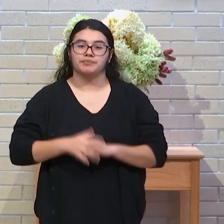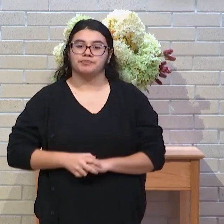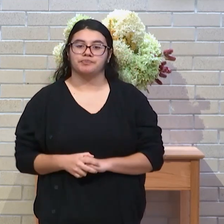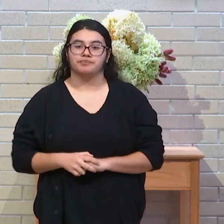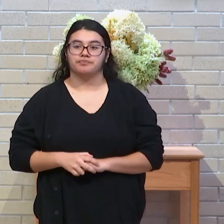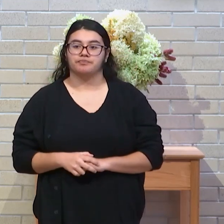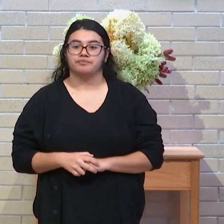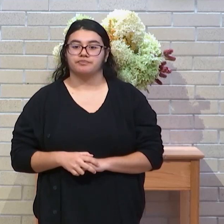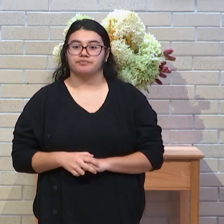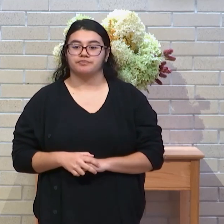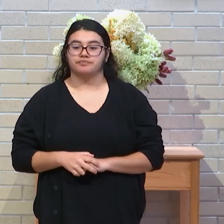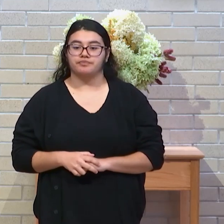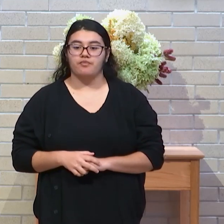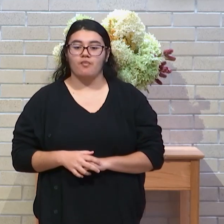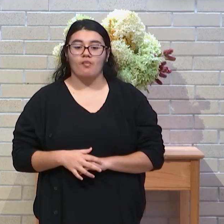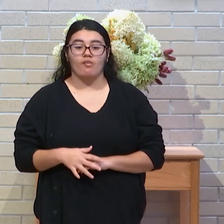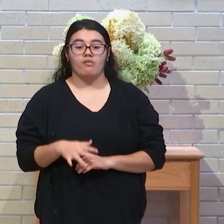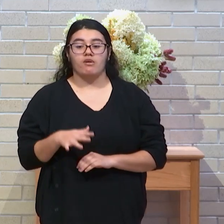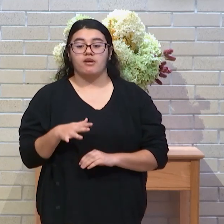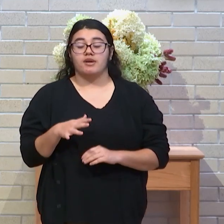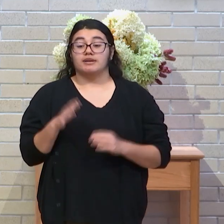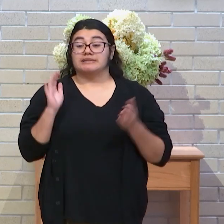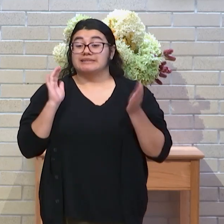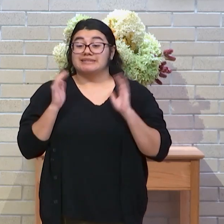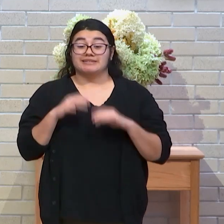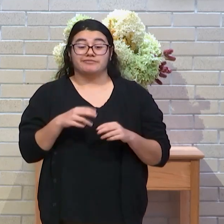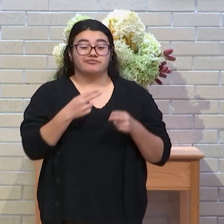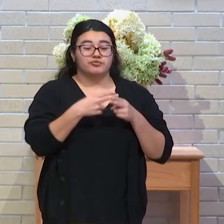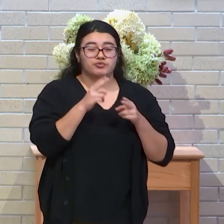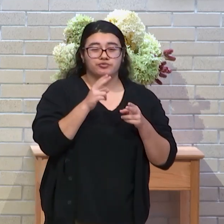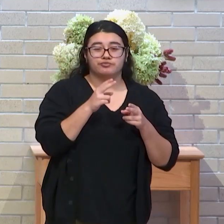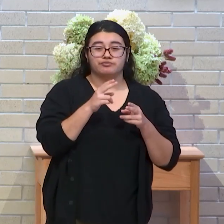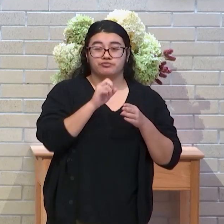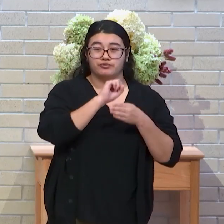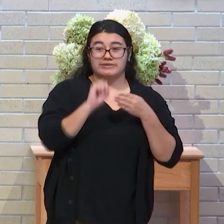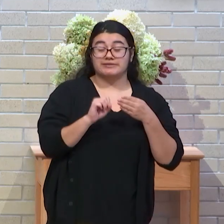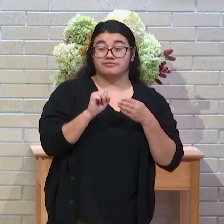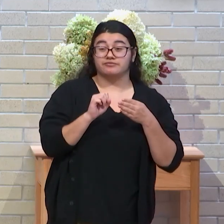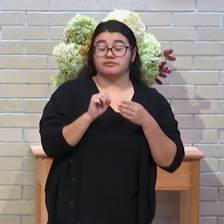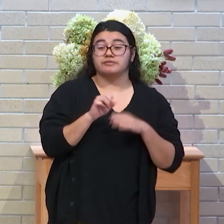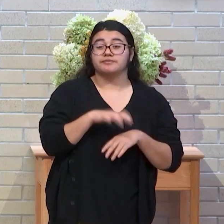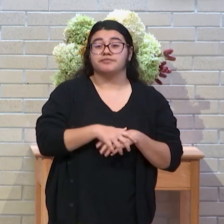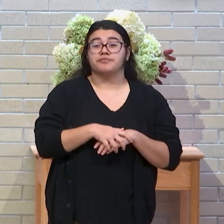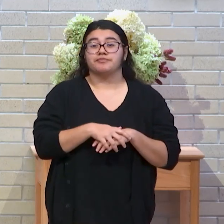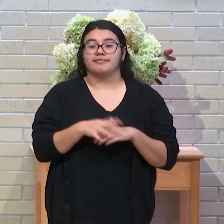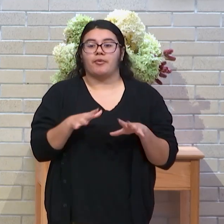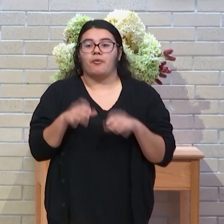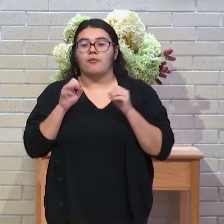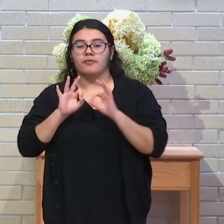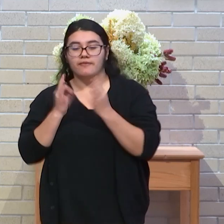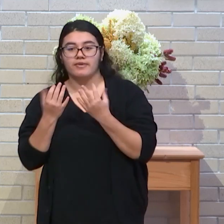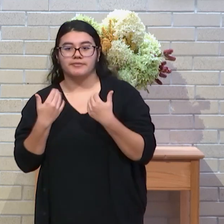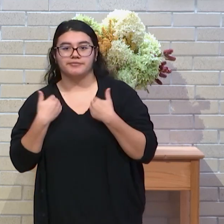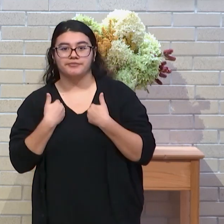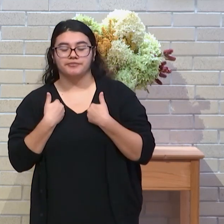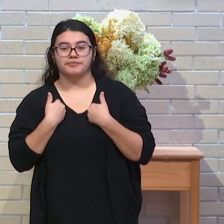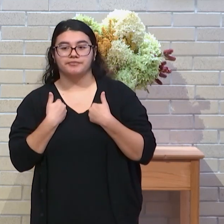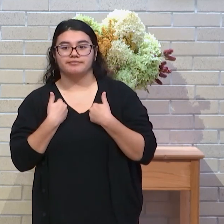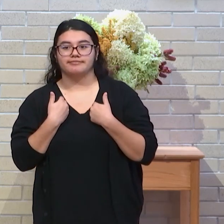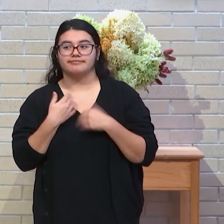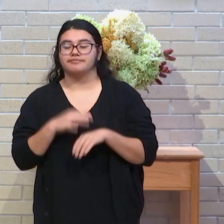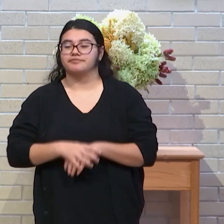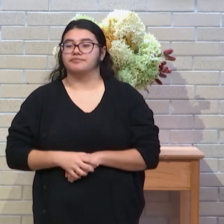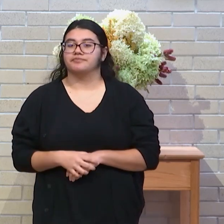term, like living with a host family and feeling more immersed in a culture than just with a 3-week experience. Both